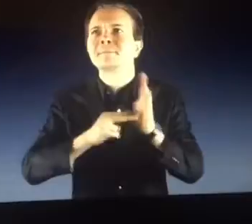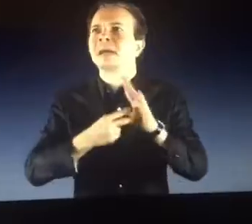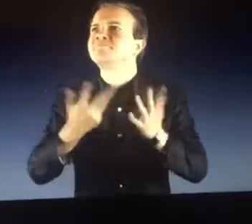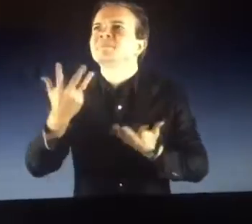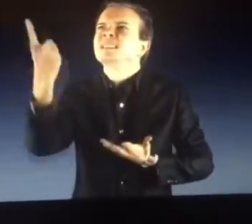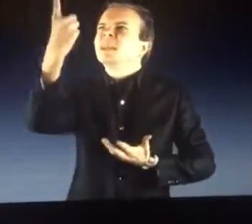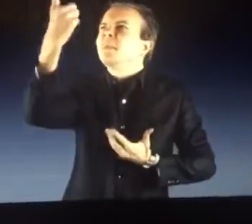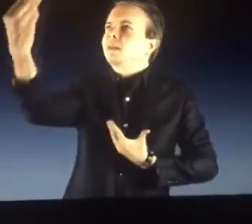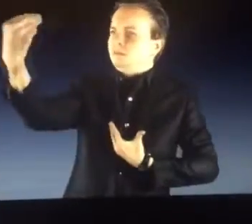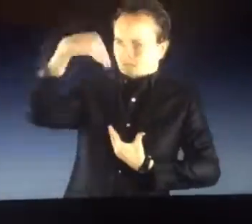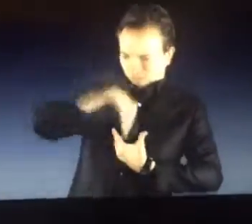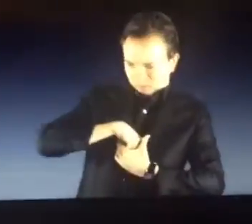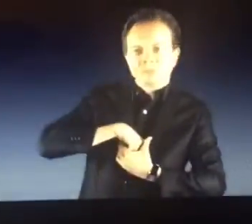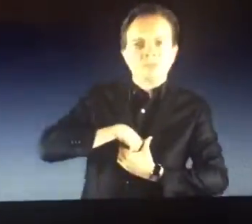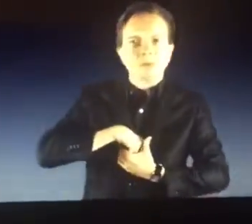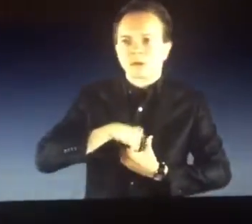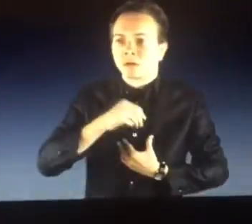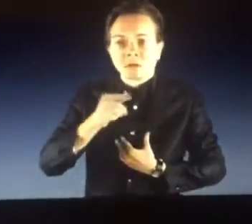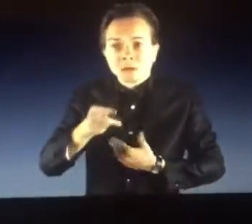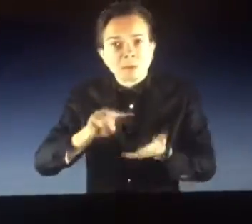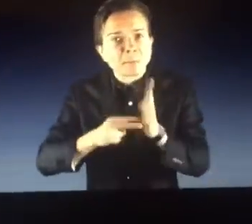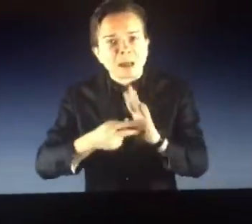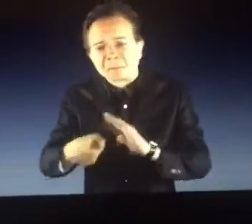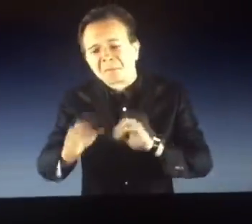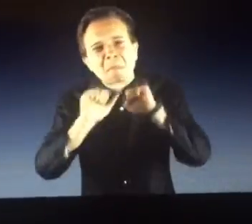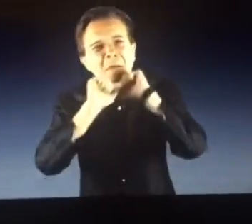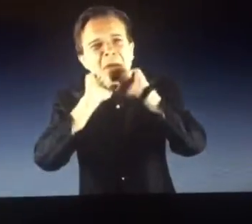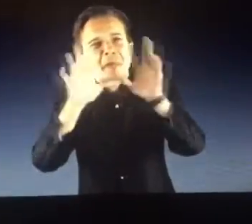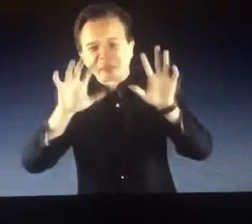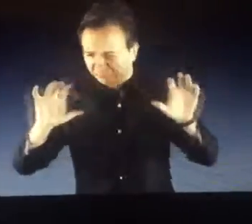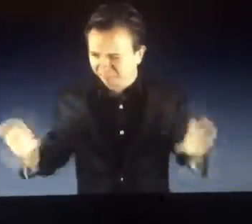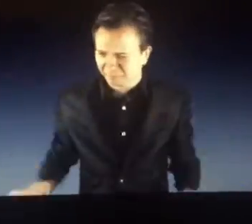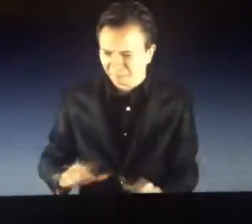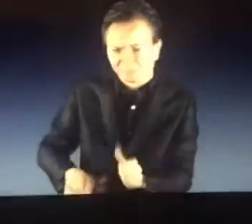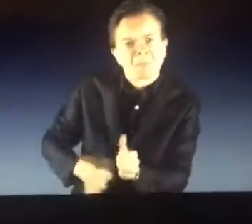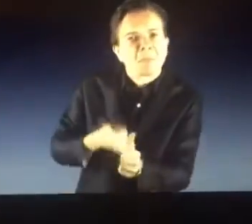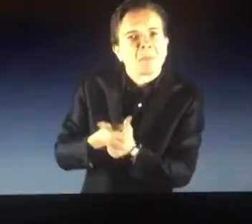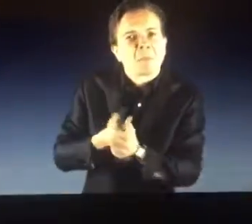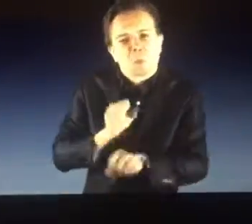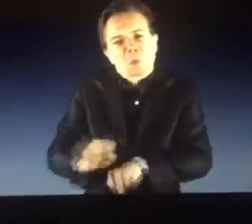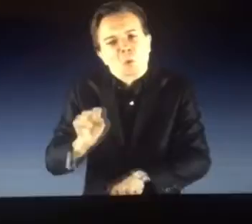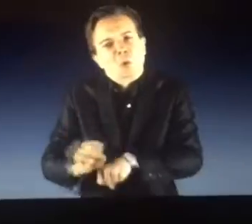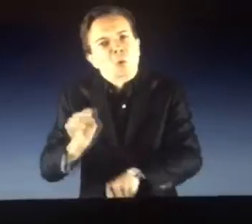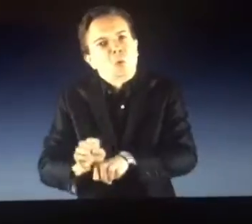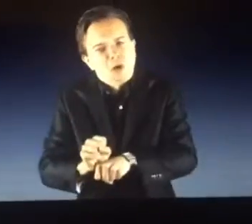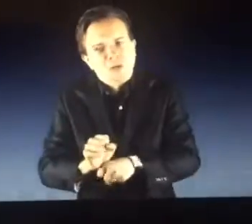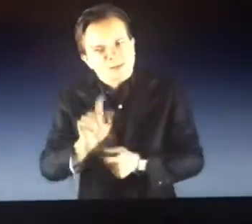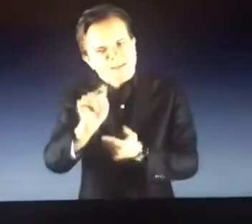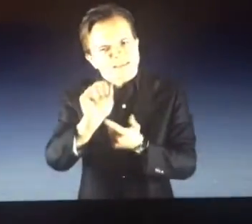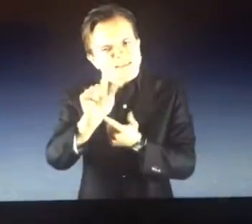So if you watch people that have talent, something that is just innately in them, it's not necessarily